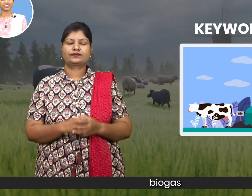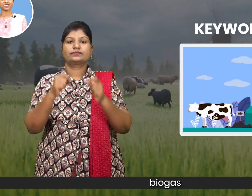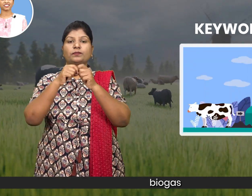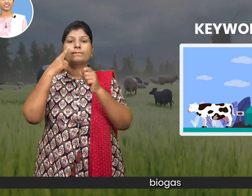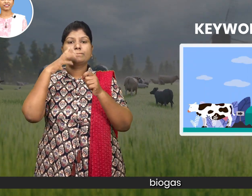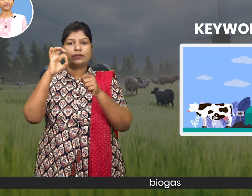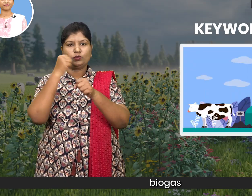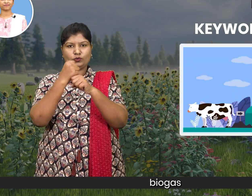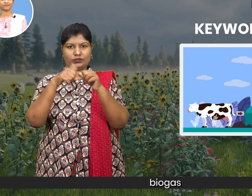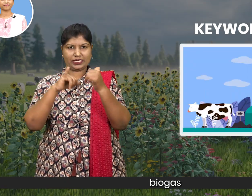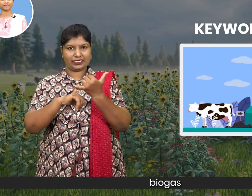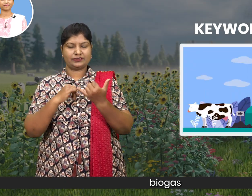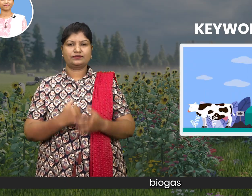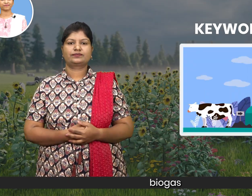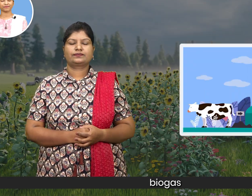biogas.